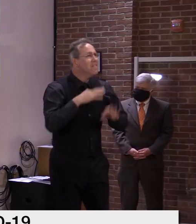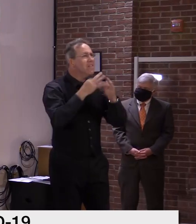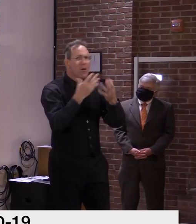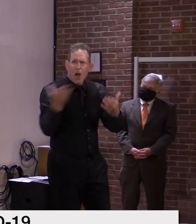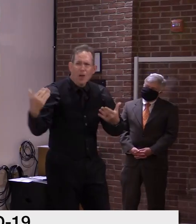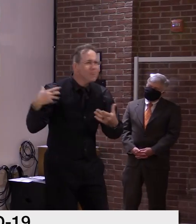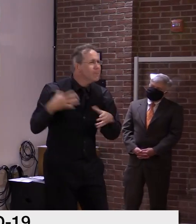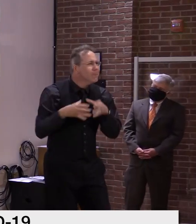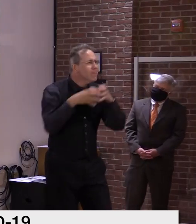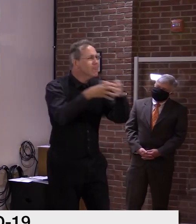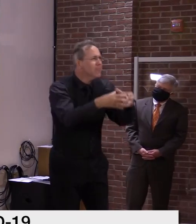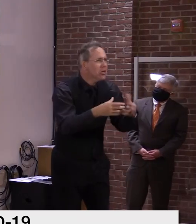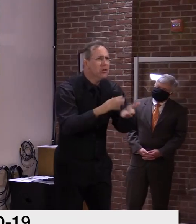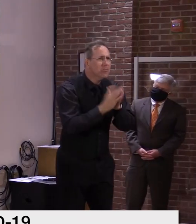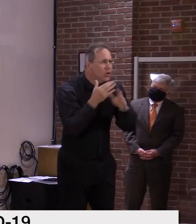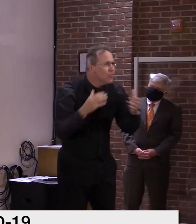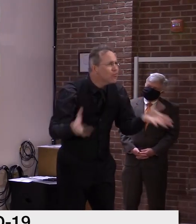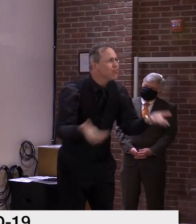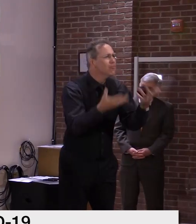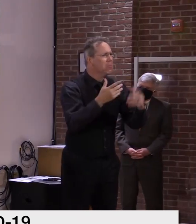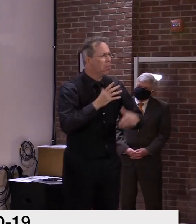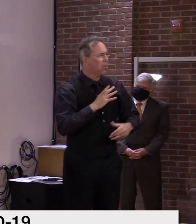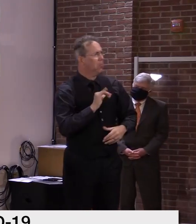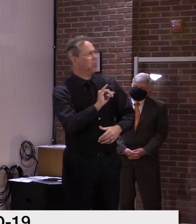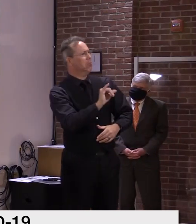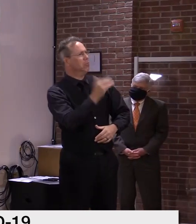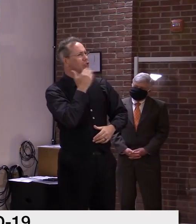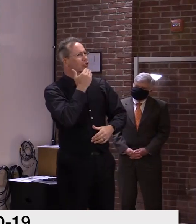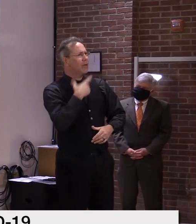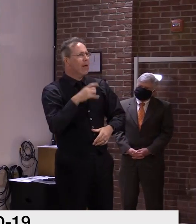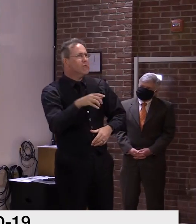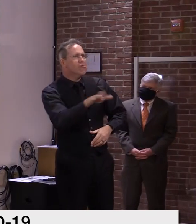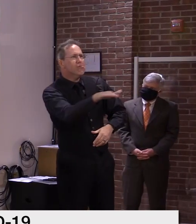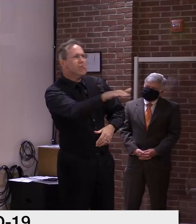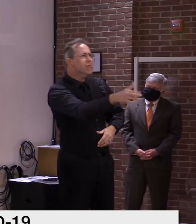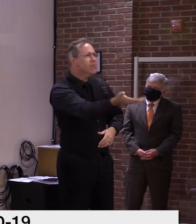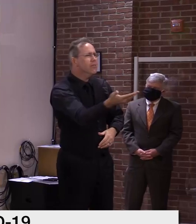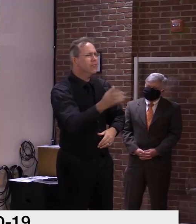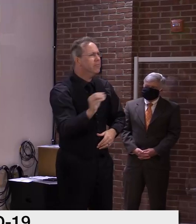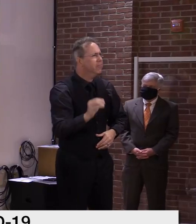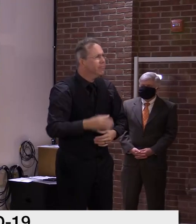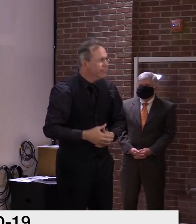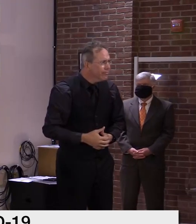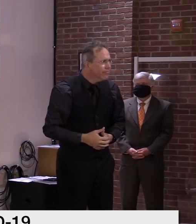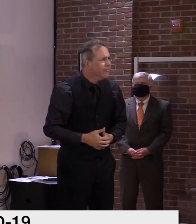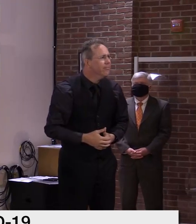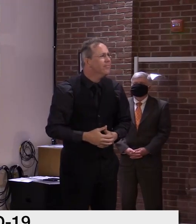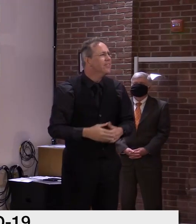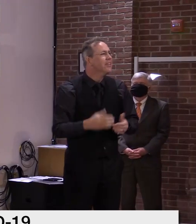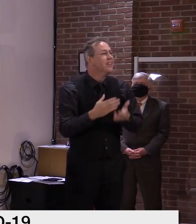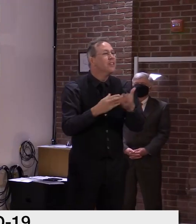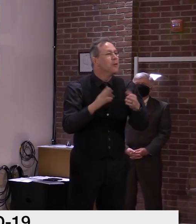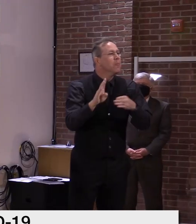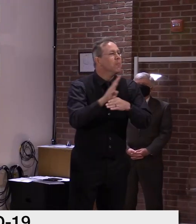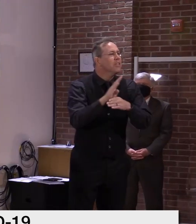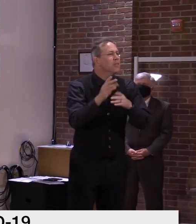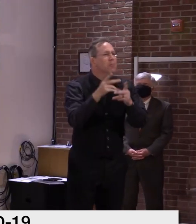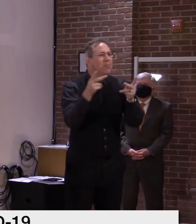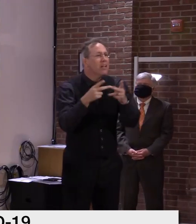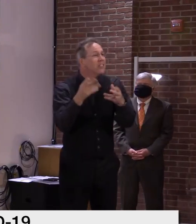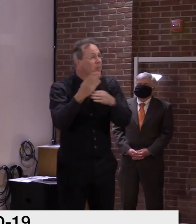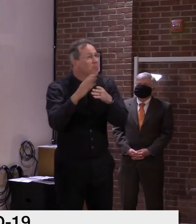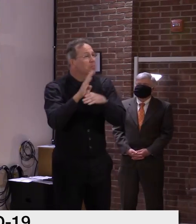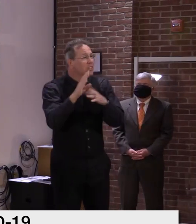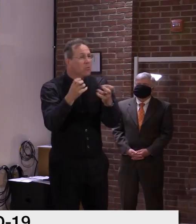appreciate all of the incentives that are some are taking in terms of whether it's